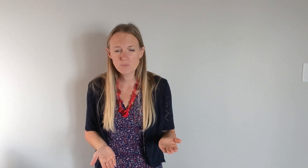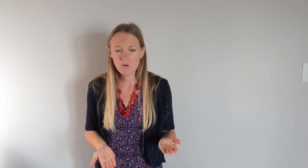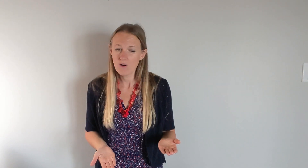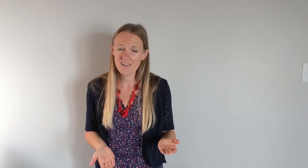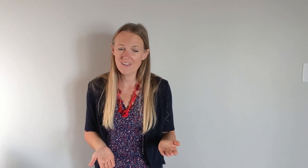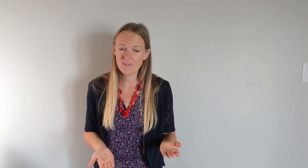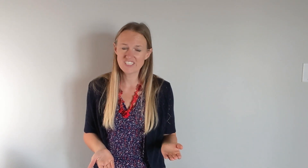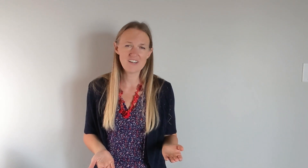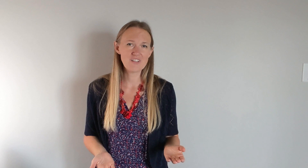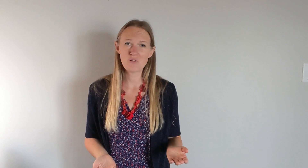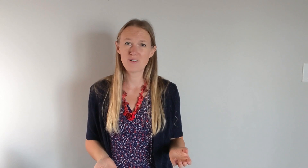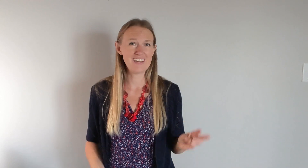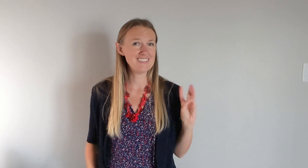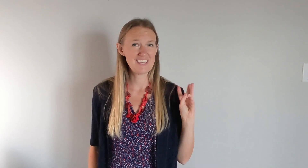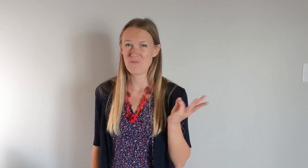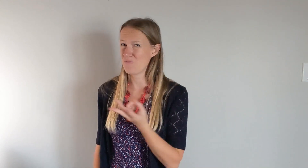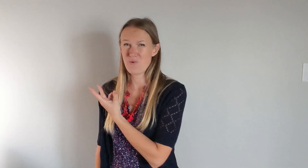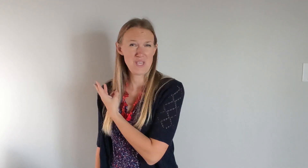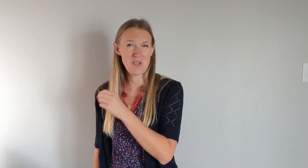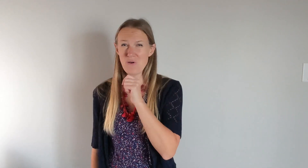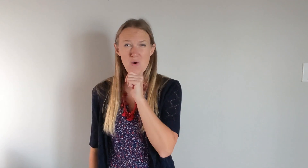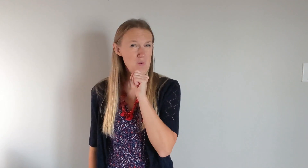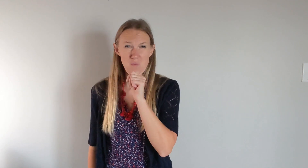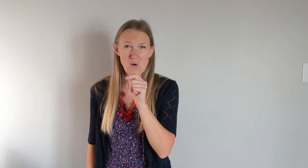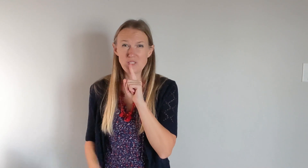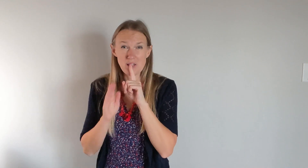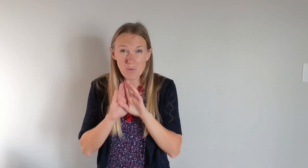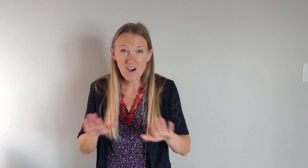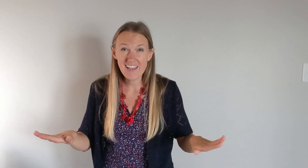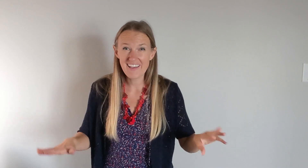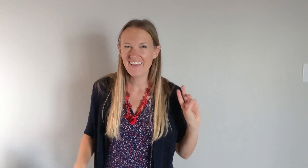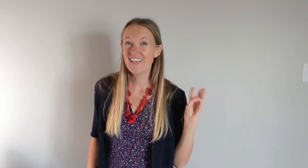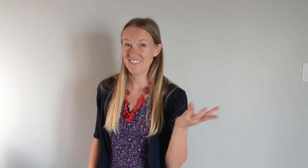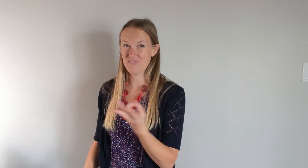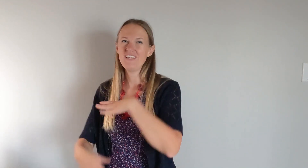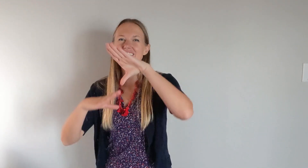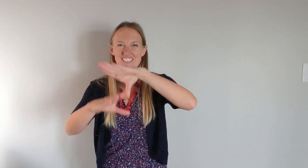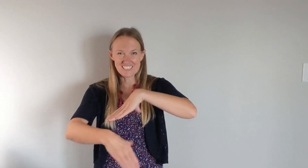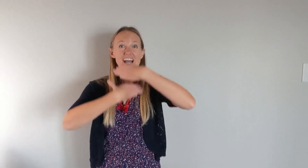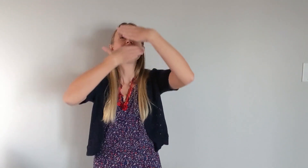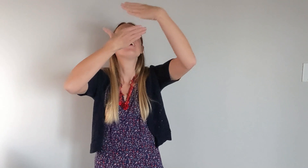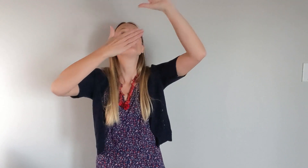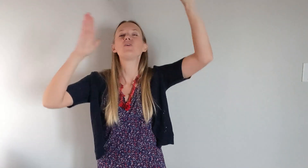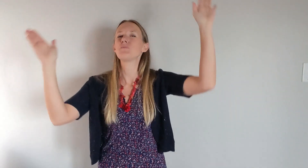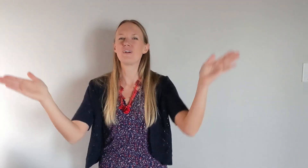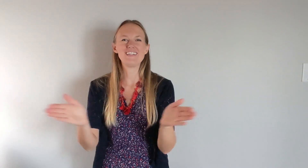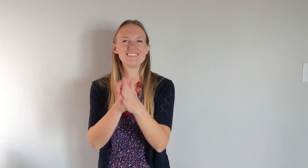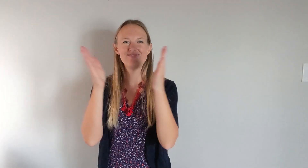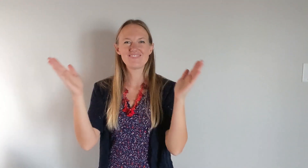be quiet. We shout out your praise, and we won't be quiet because we shout out your praise.